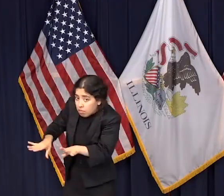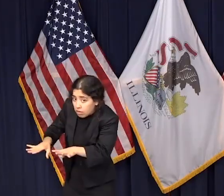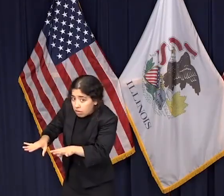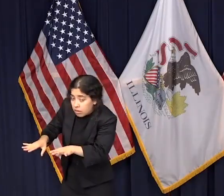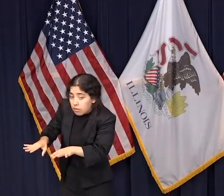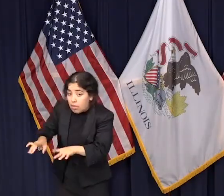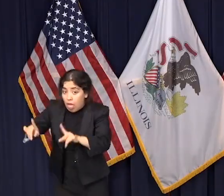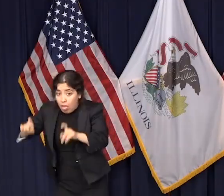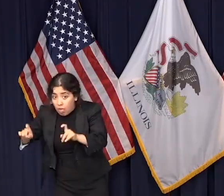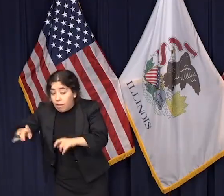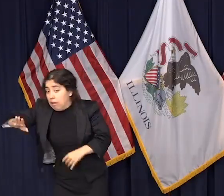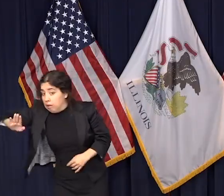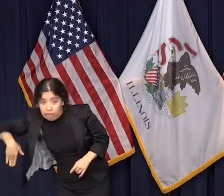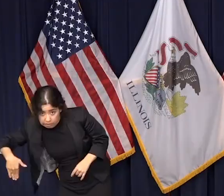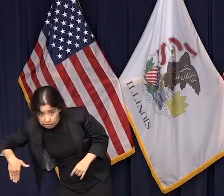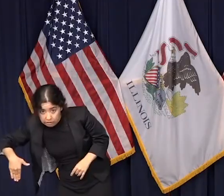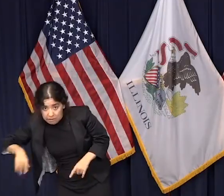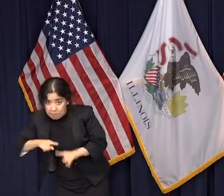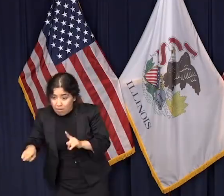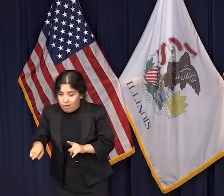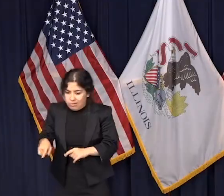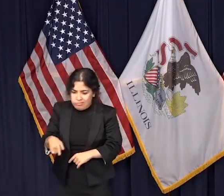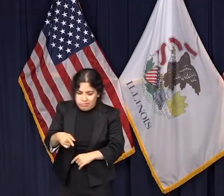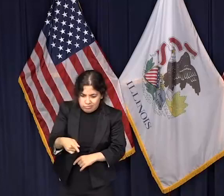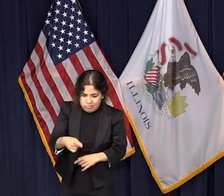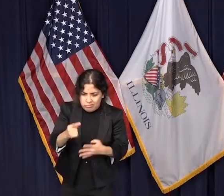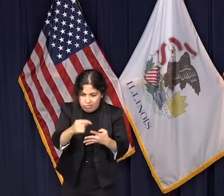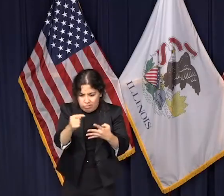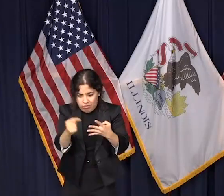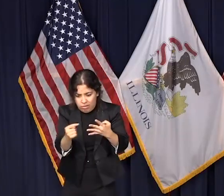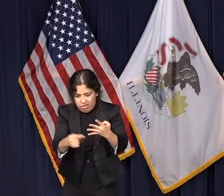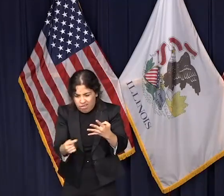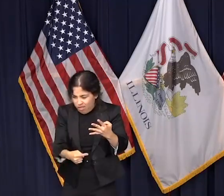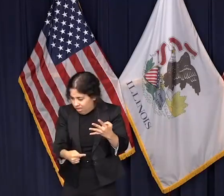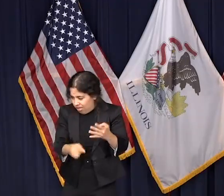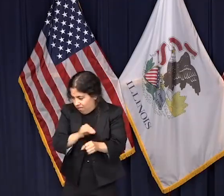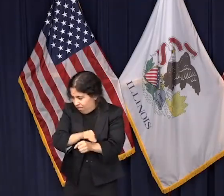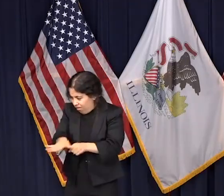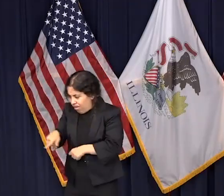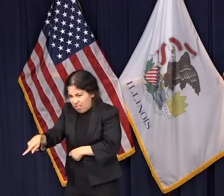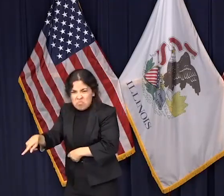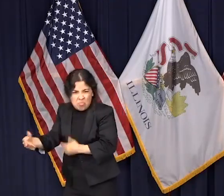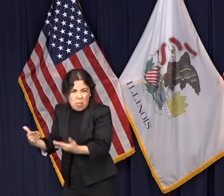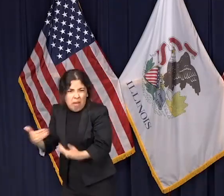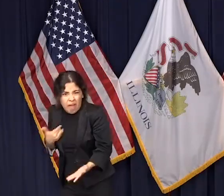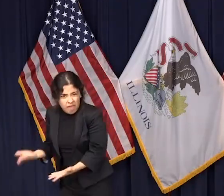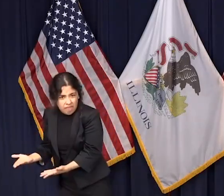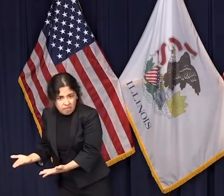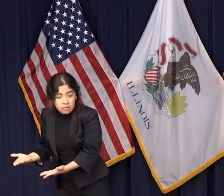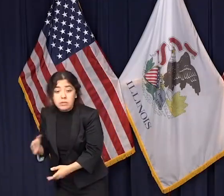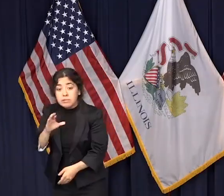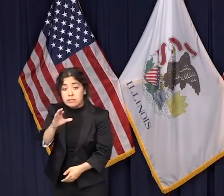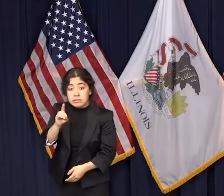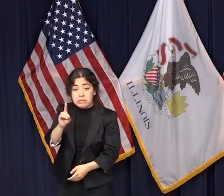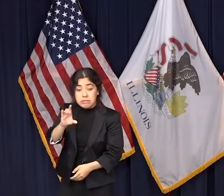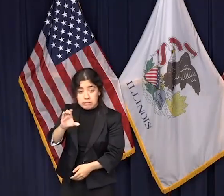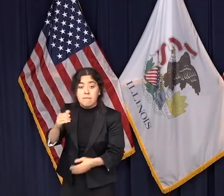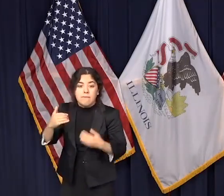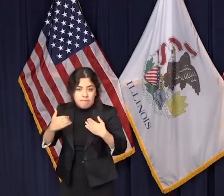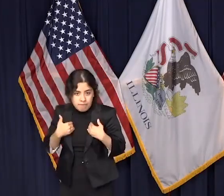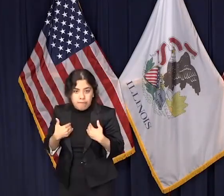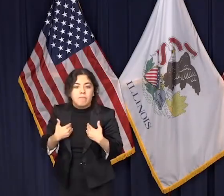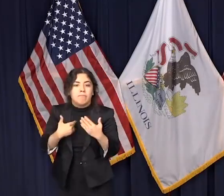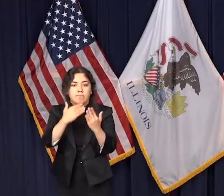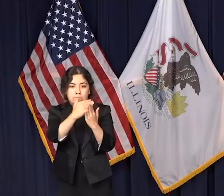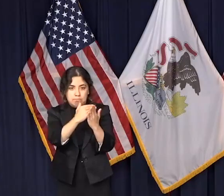this was COVID, then that's a probable case. And so the CDC has been asking us to put probable cases. We're trying to put that